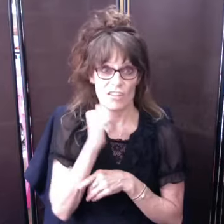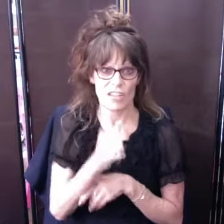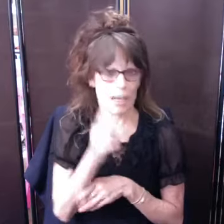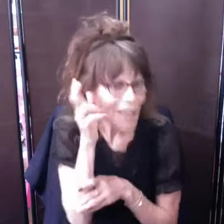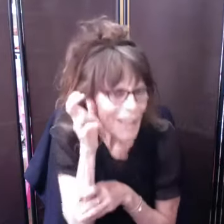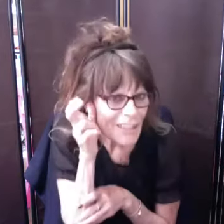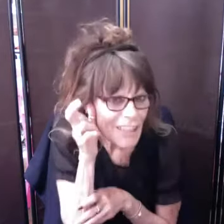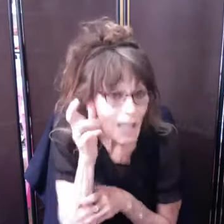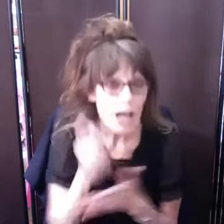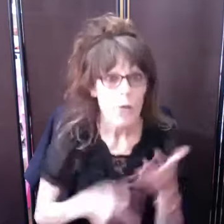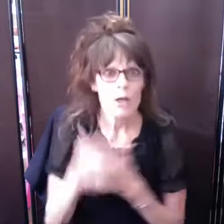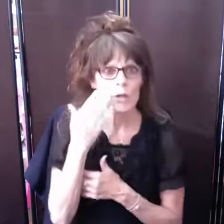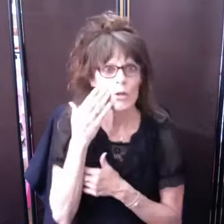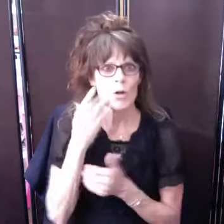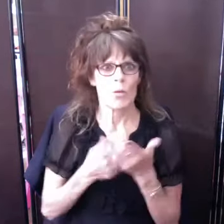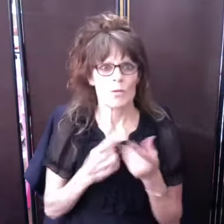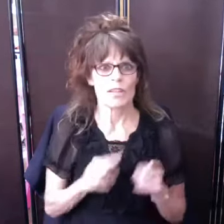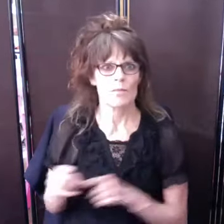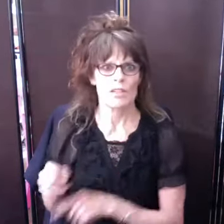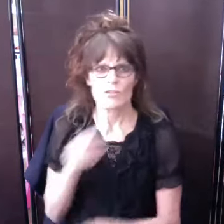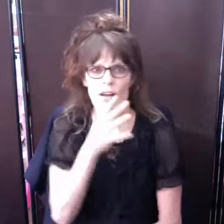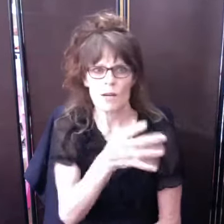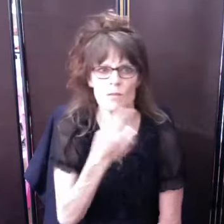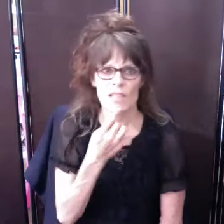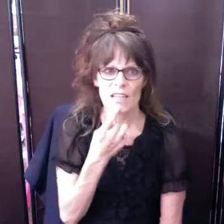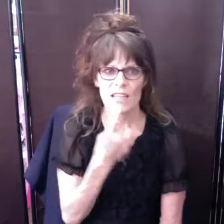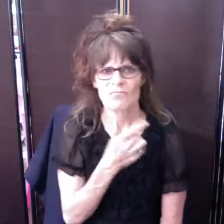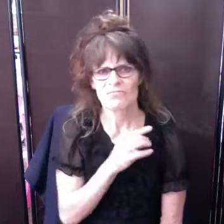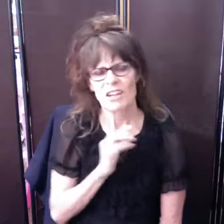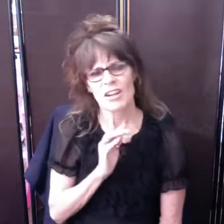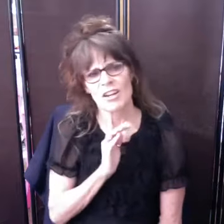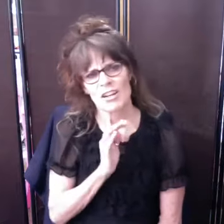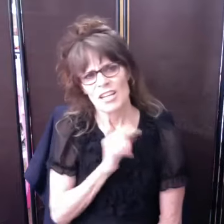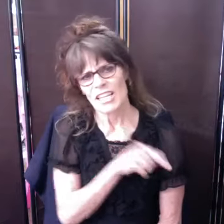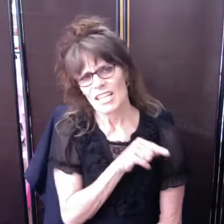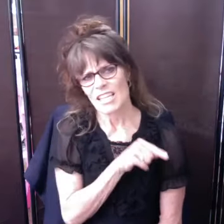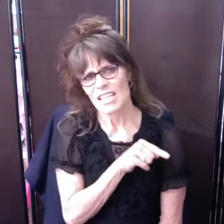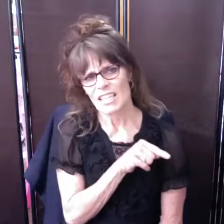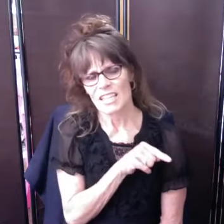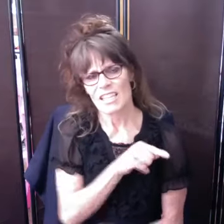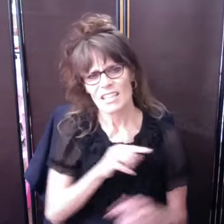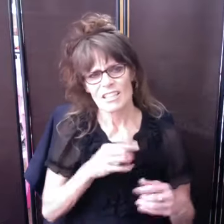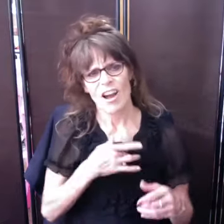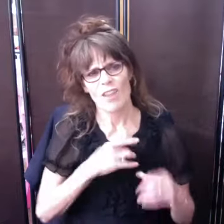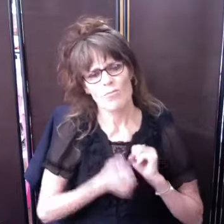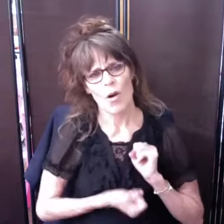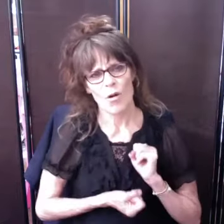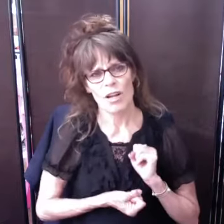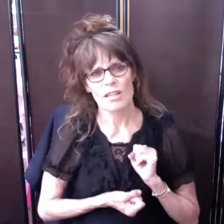was happening. And she'd say, his heart's broken because she died so tragically. But we're going to leave him on that land. From the time he was